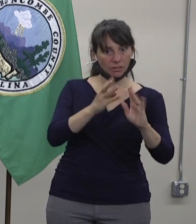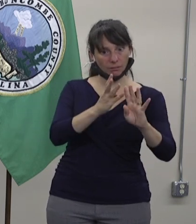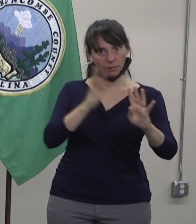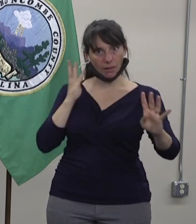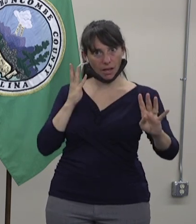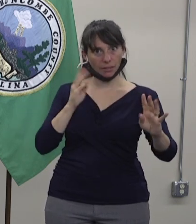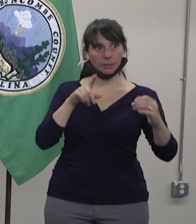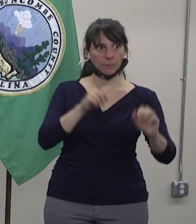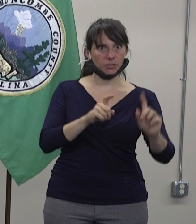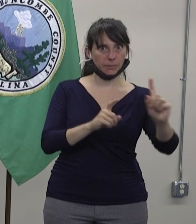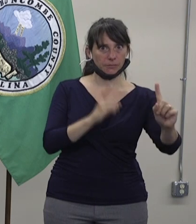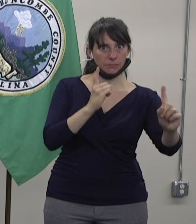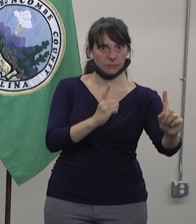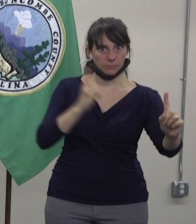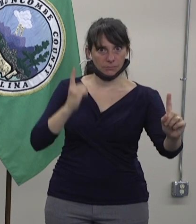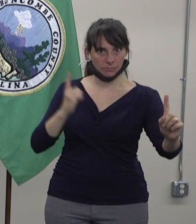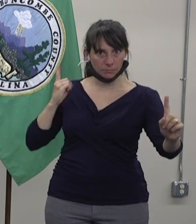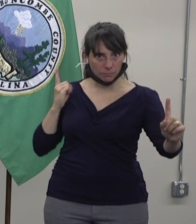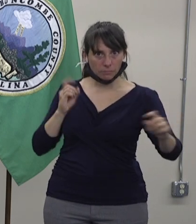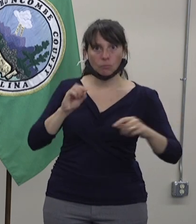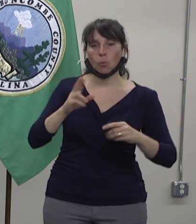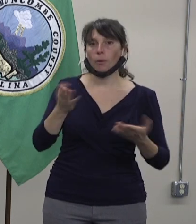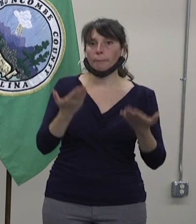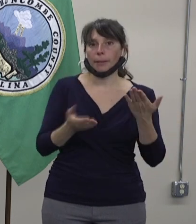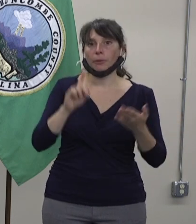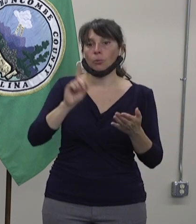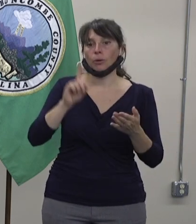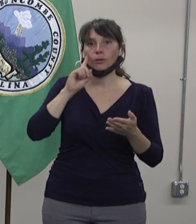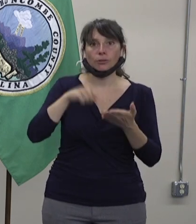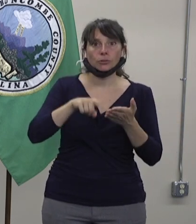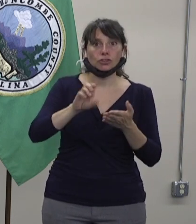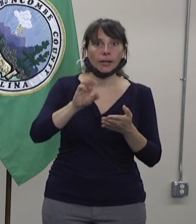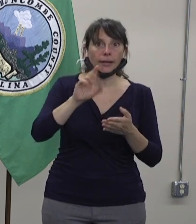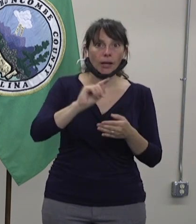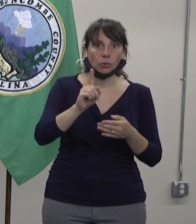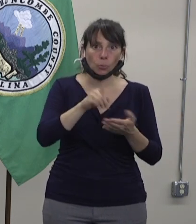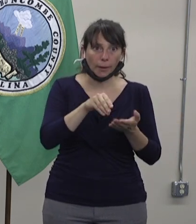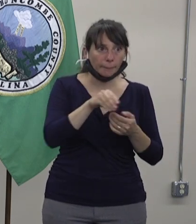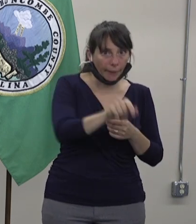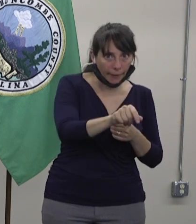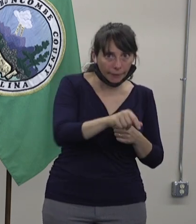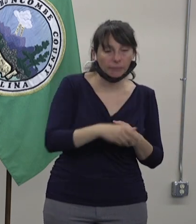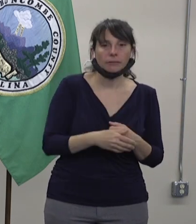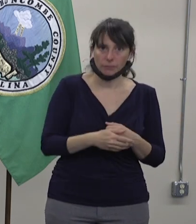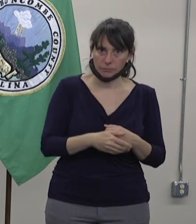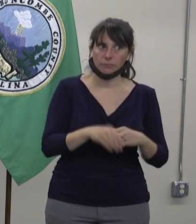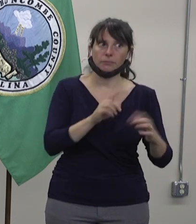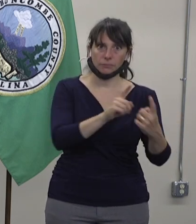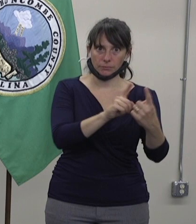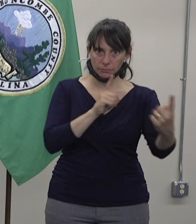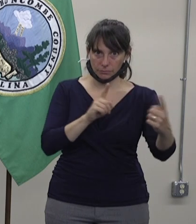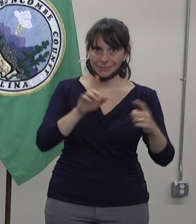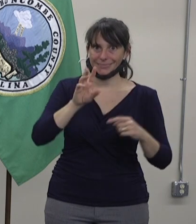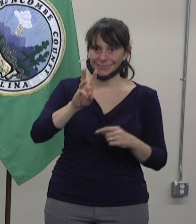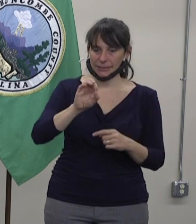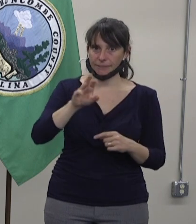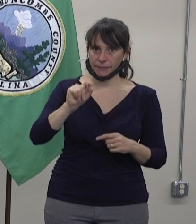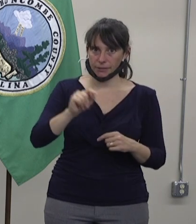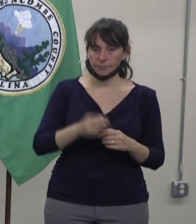The sale of alcoholic beverages for on-site consumption must end at 11 p.m. per the governor's